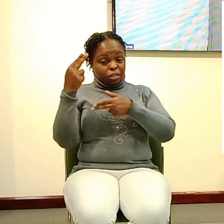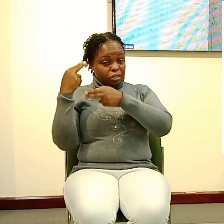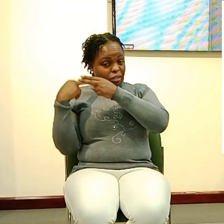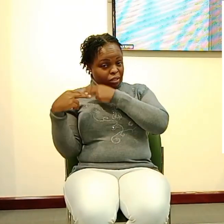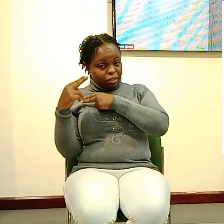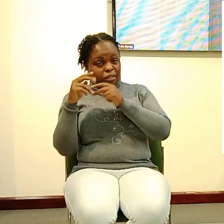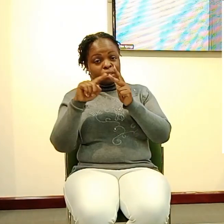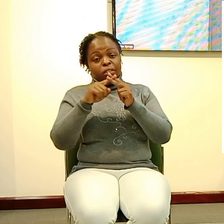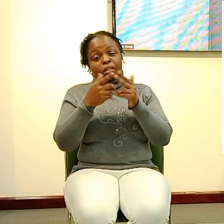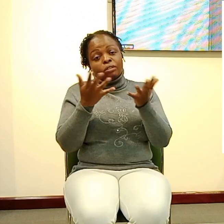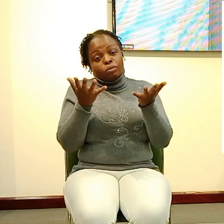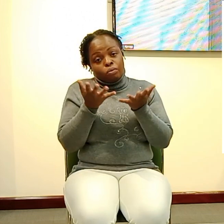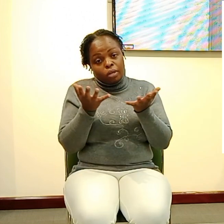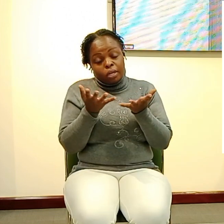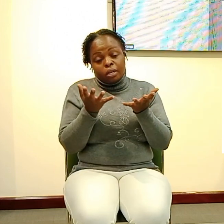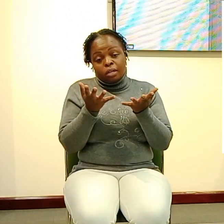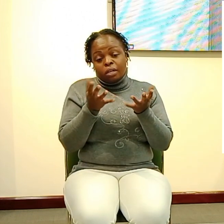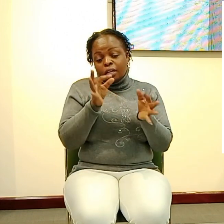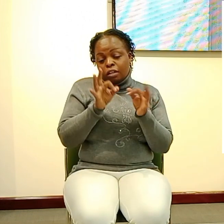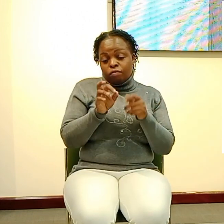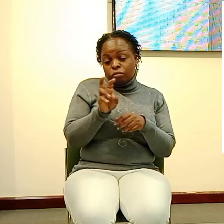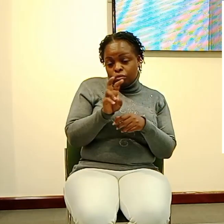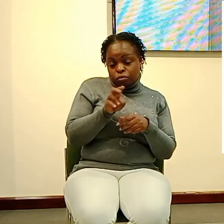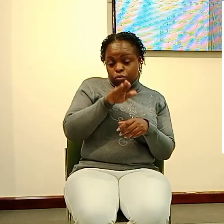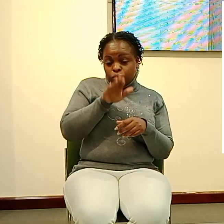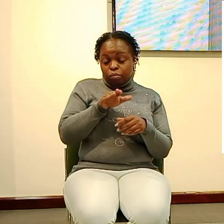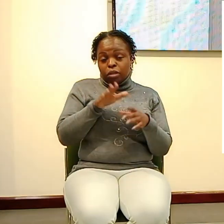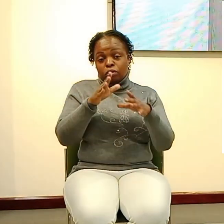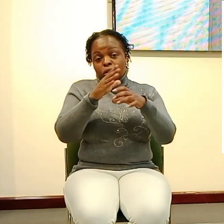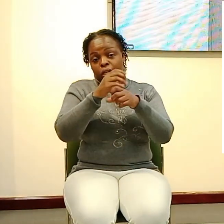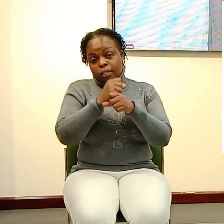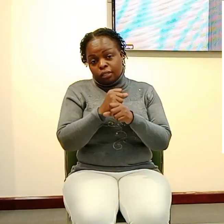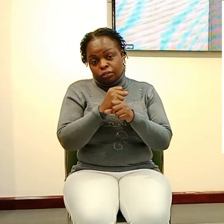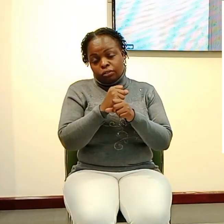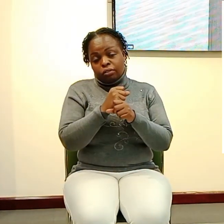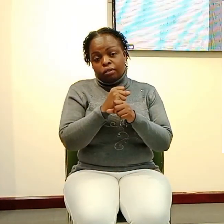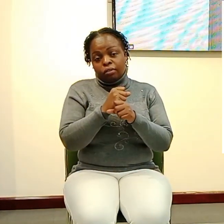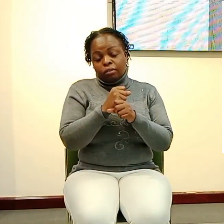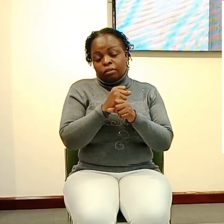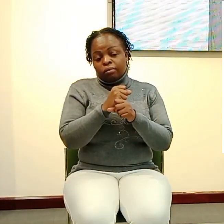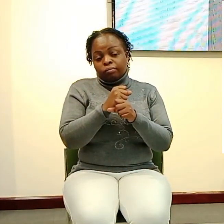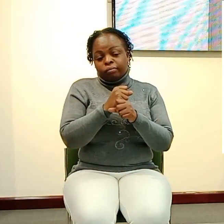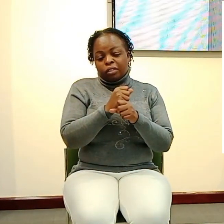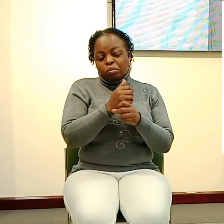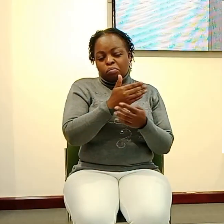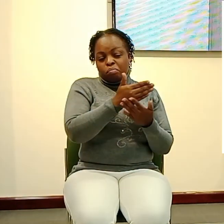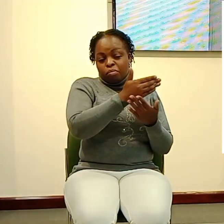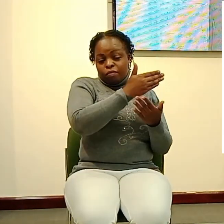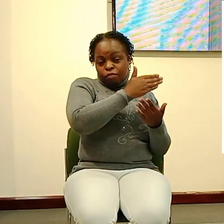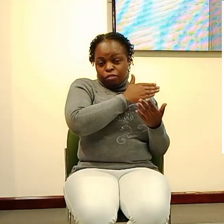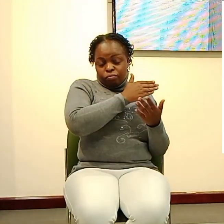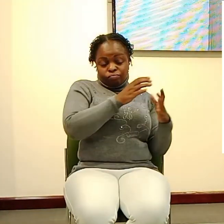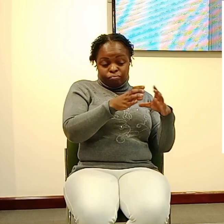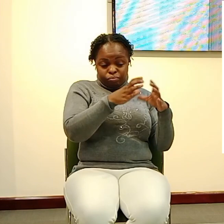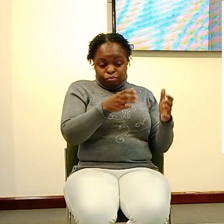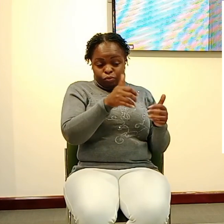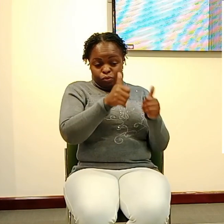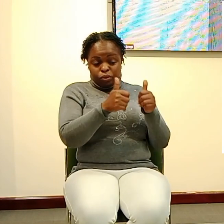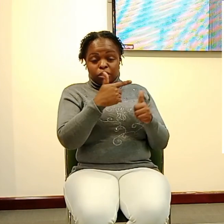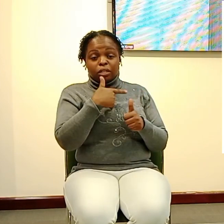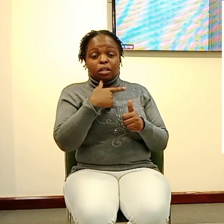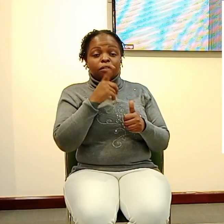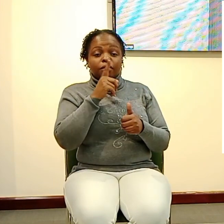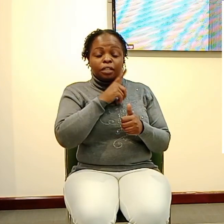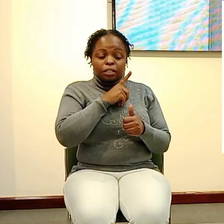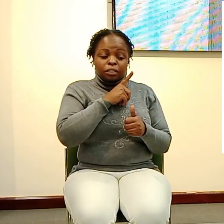started. When you look at how women organizations, that time, the caucuses that we had,